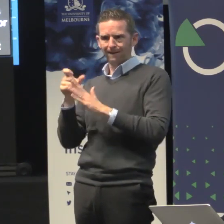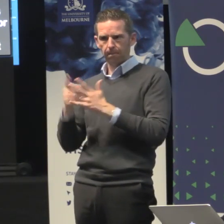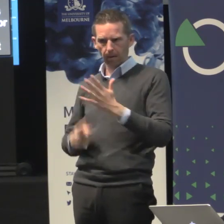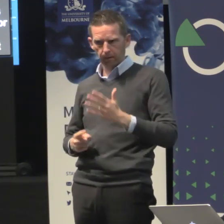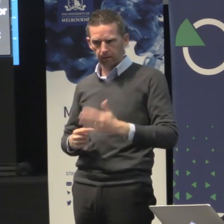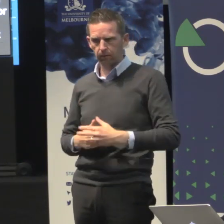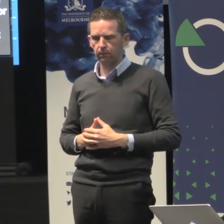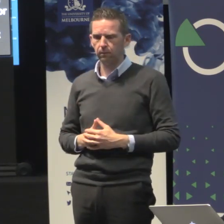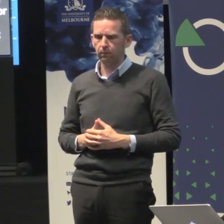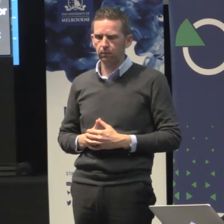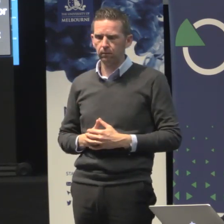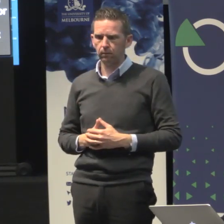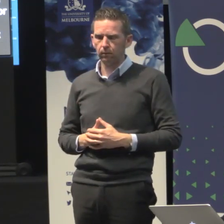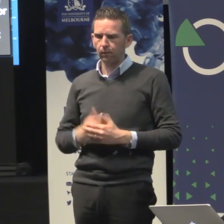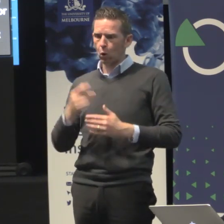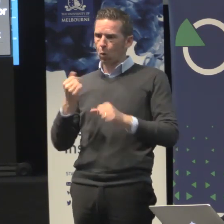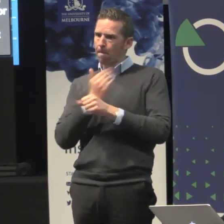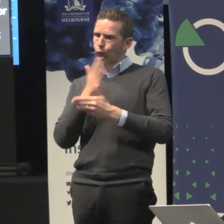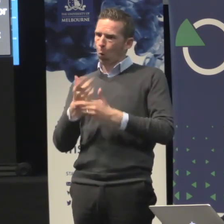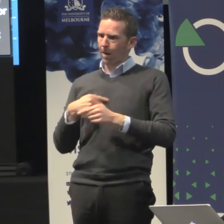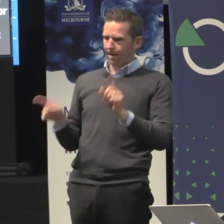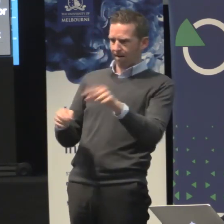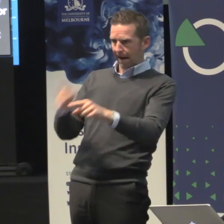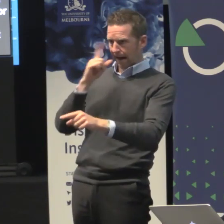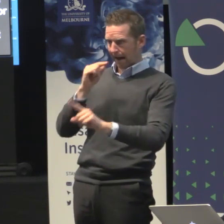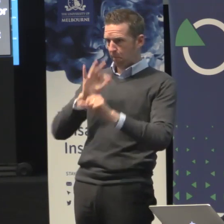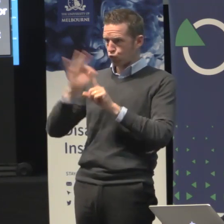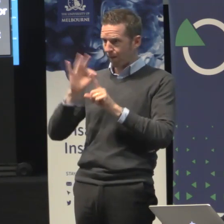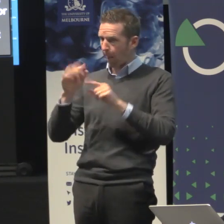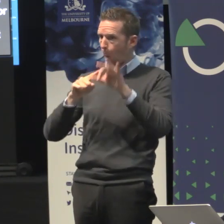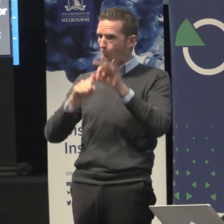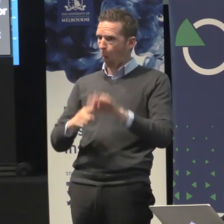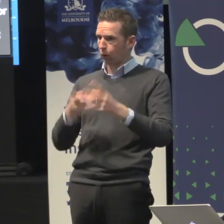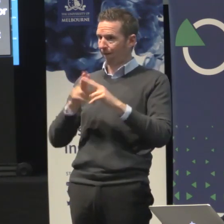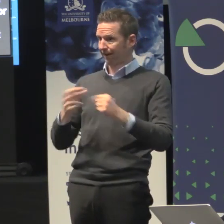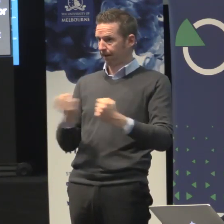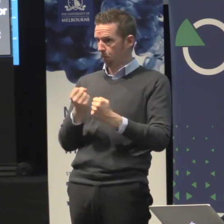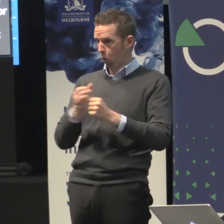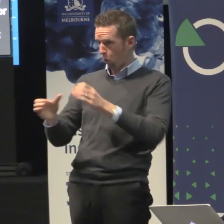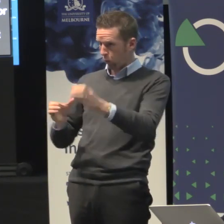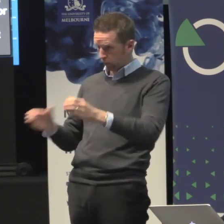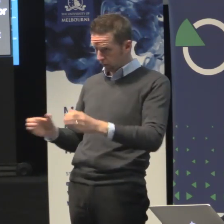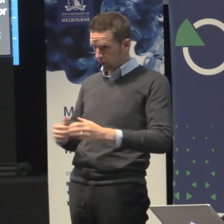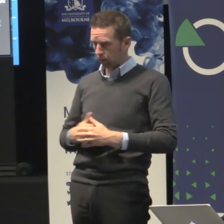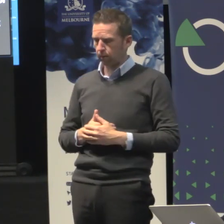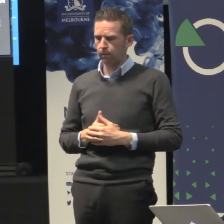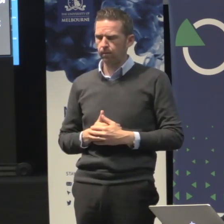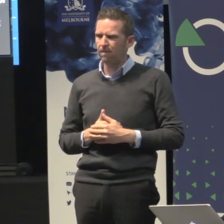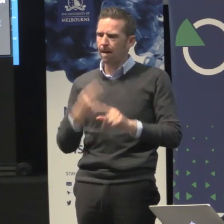sure that we could improve the quality of support and at the same